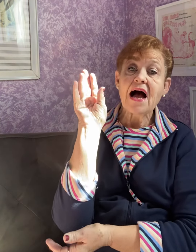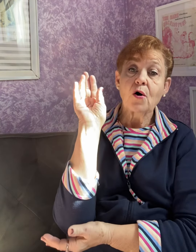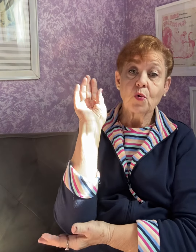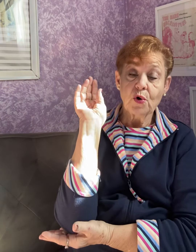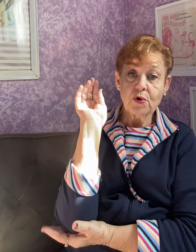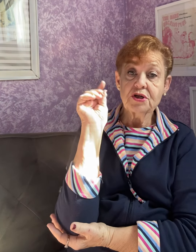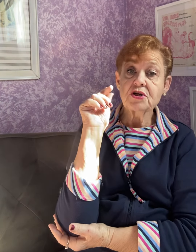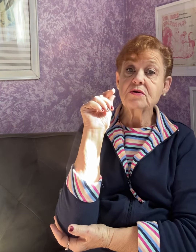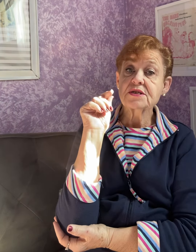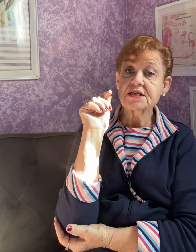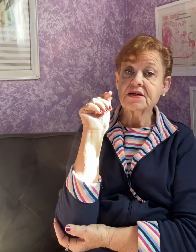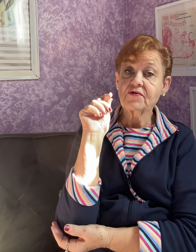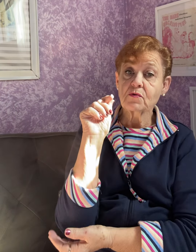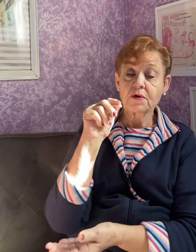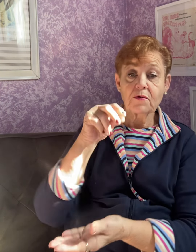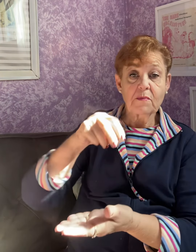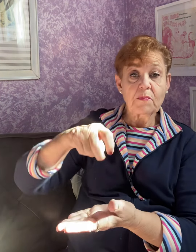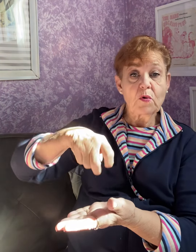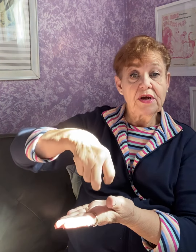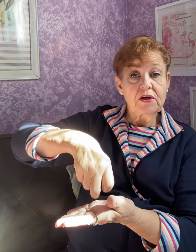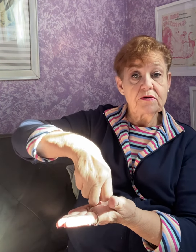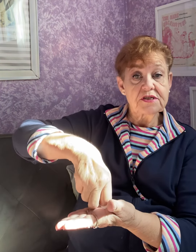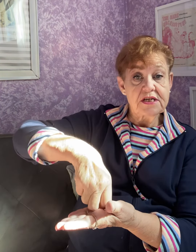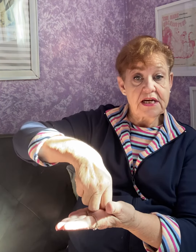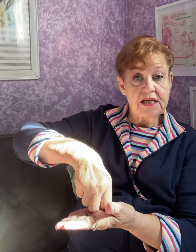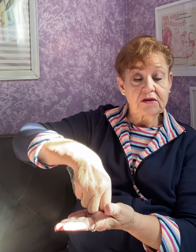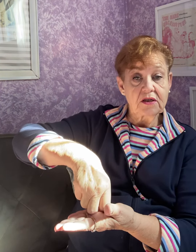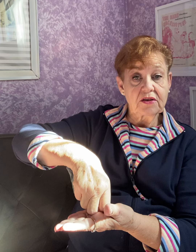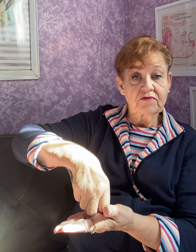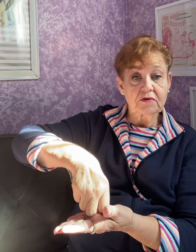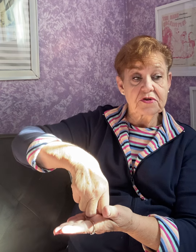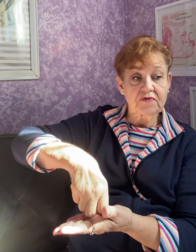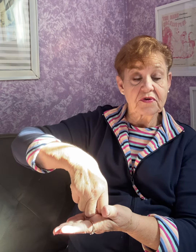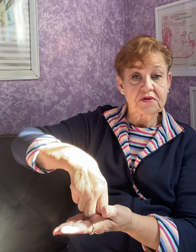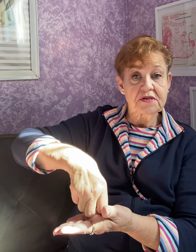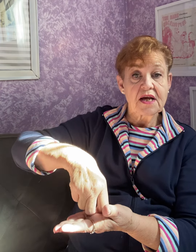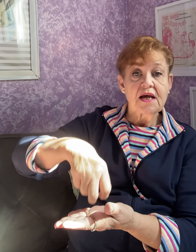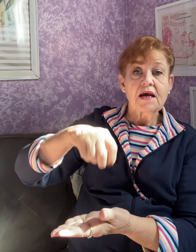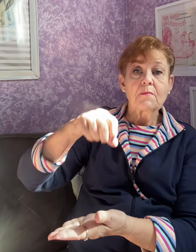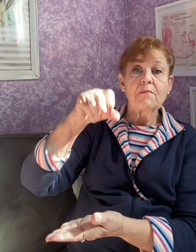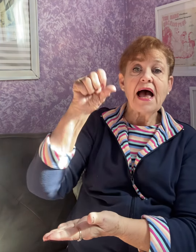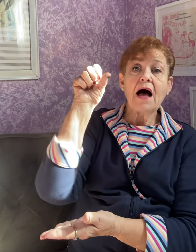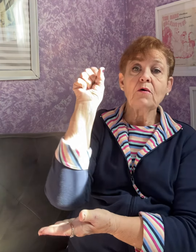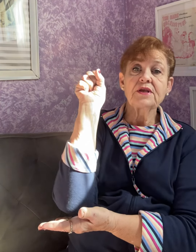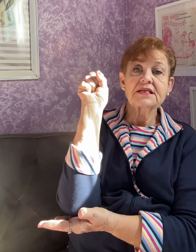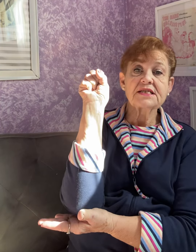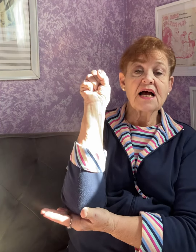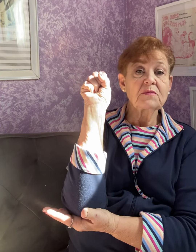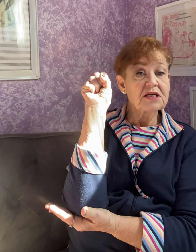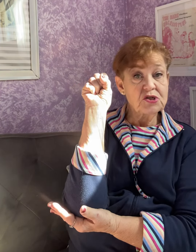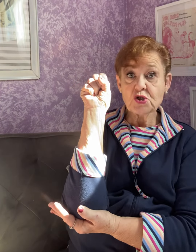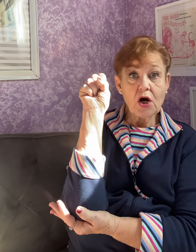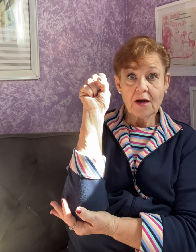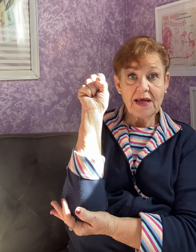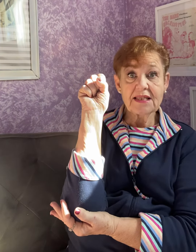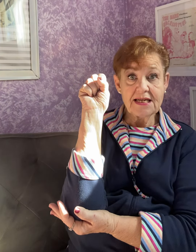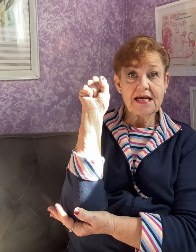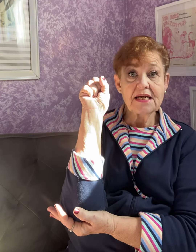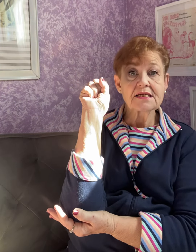Bow, we're going to use the different one. Remember, we used kneel in the first verse. Bow this time doesn't talk about the knees,